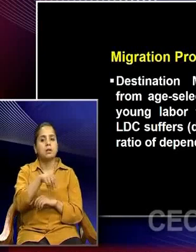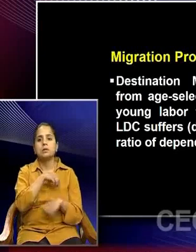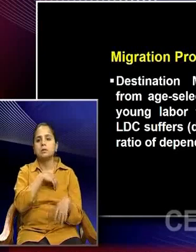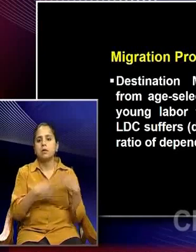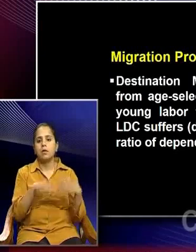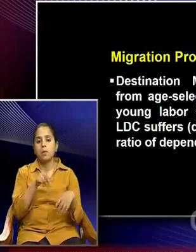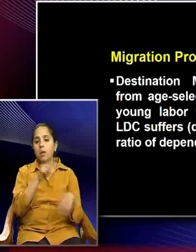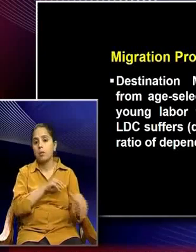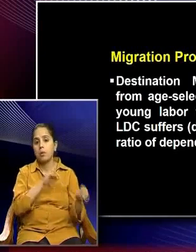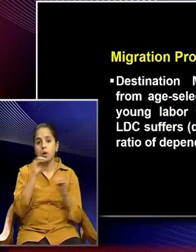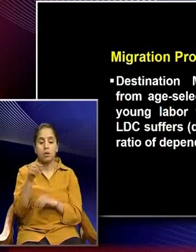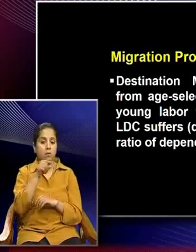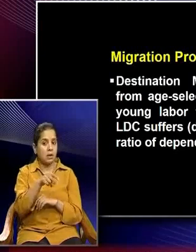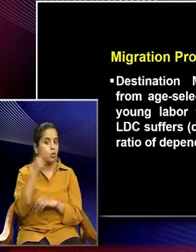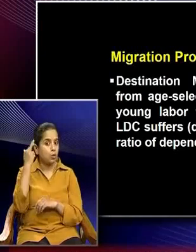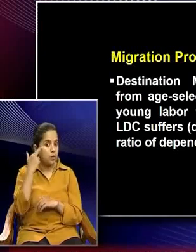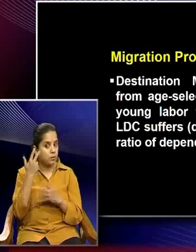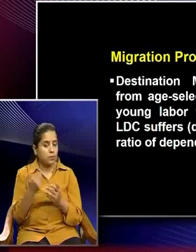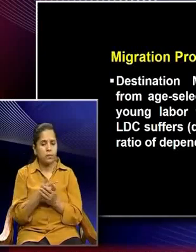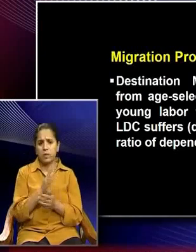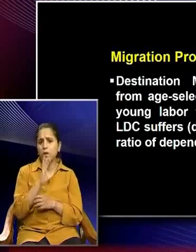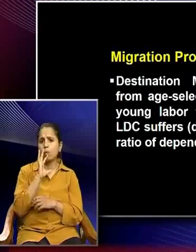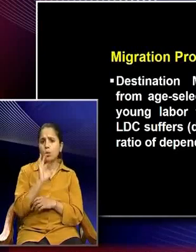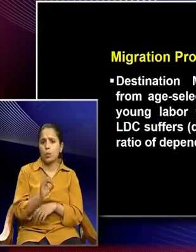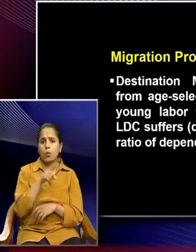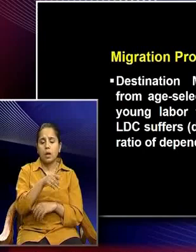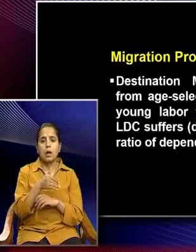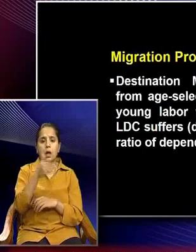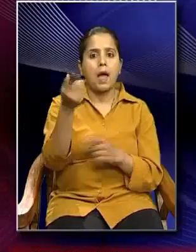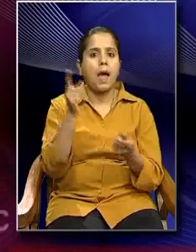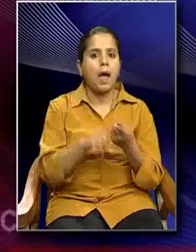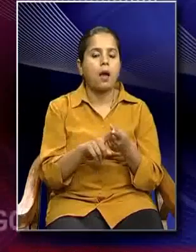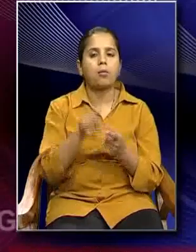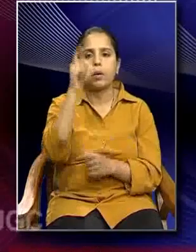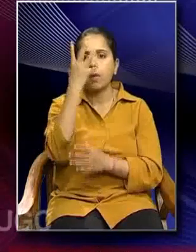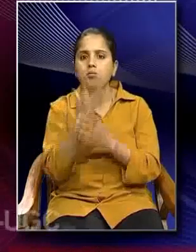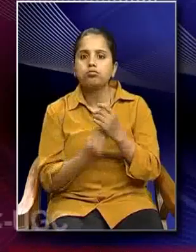this migration, because it actually leads to the deterioration of